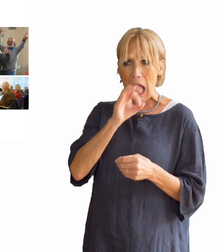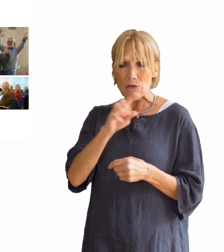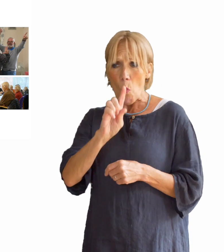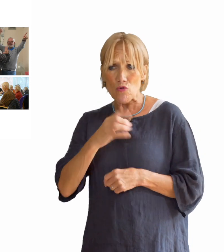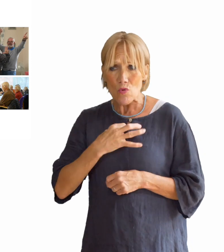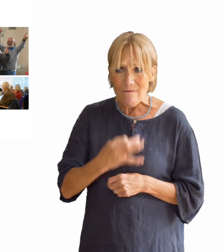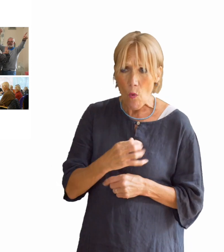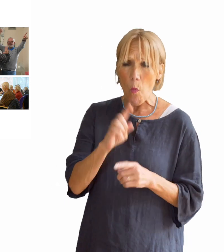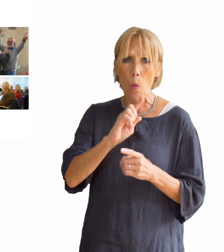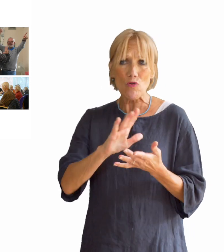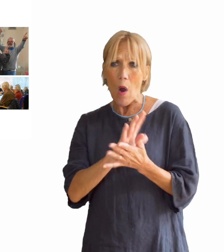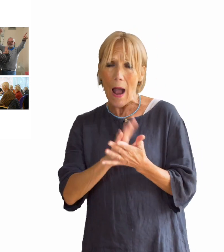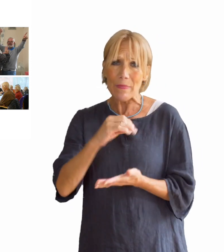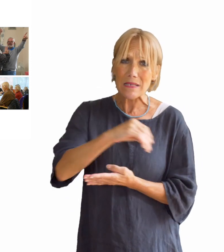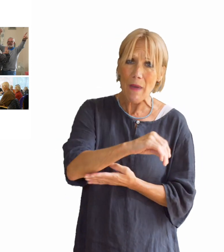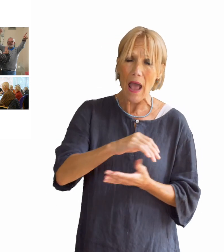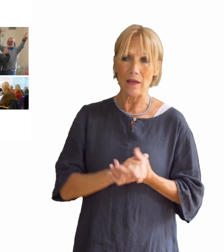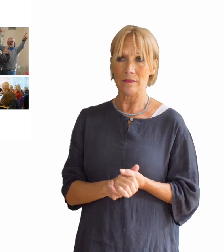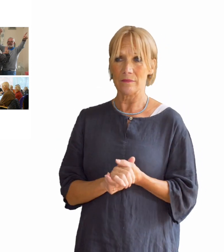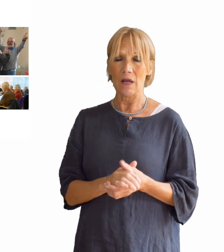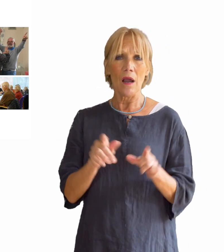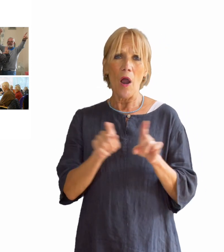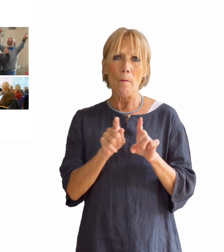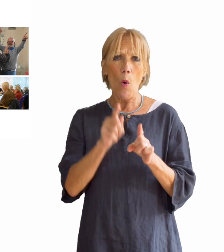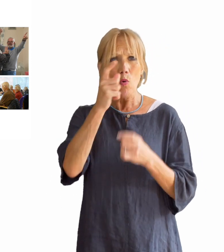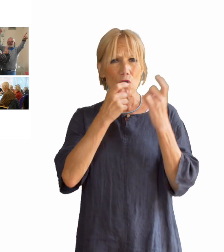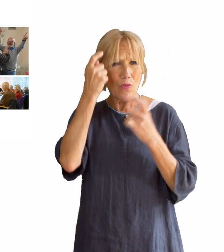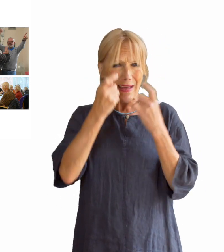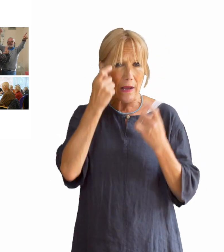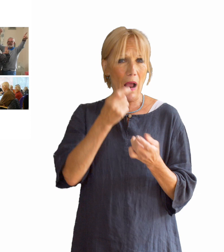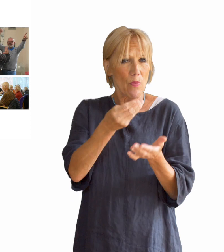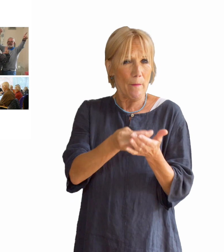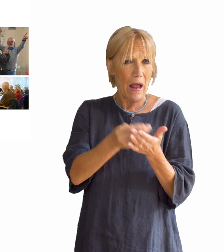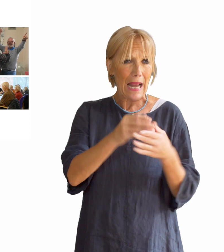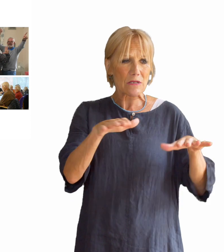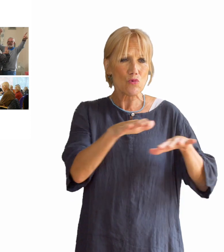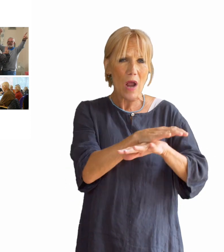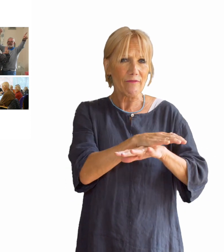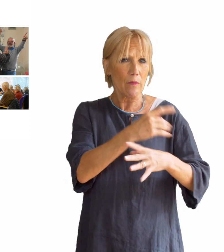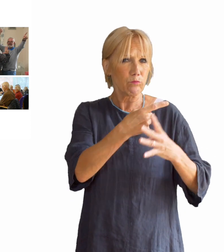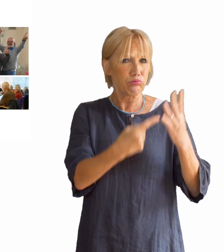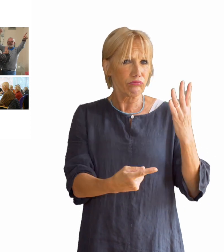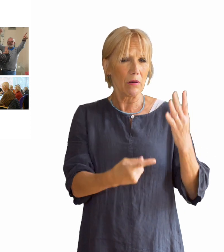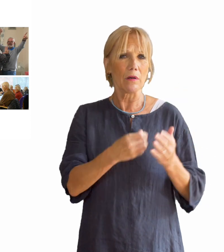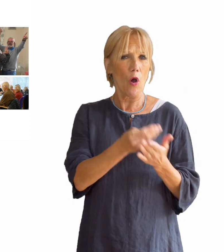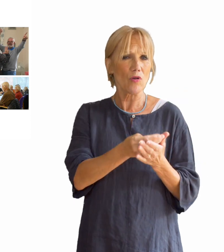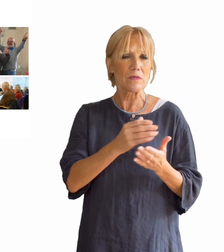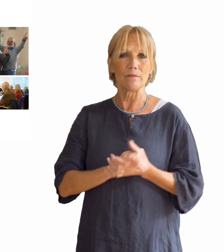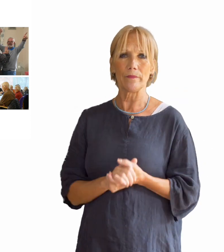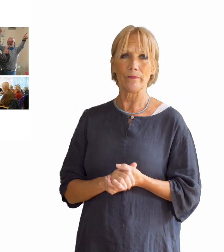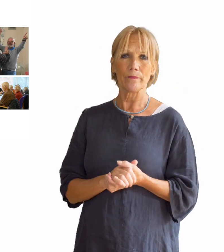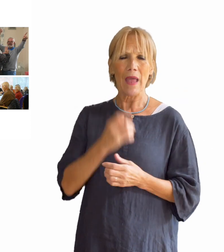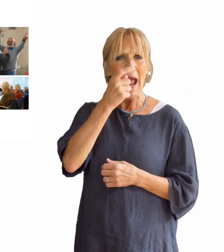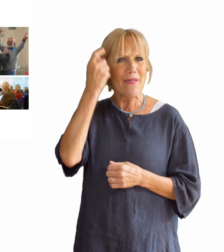can afford and are willing to pay. At the same time, be realistic regarding what costs membership charges must cover.